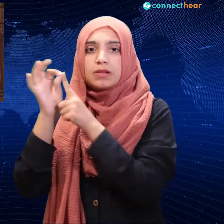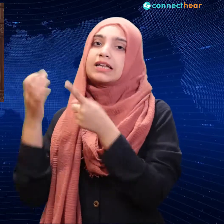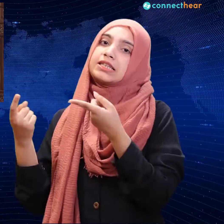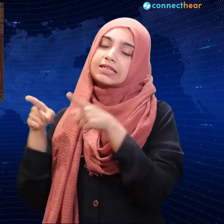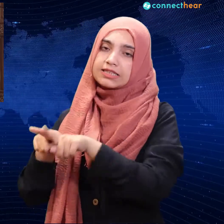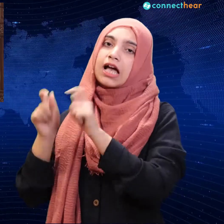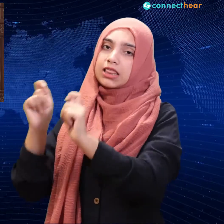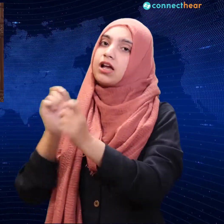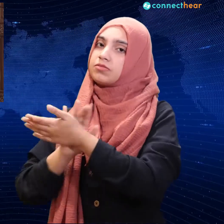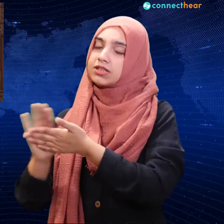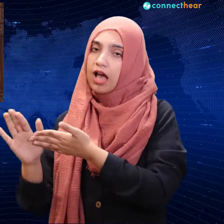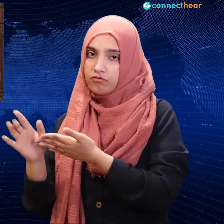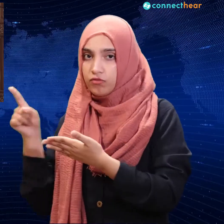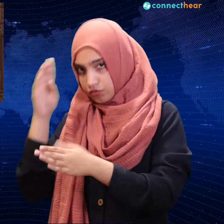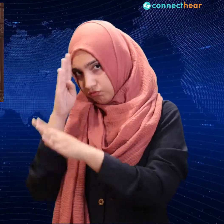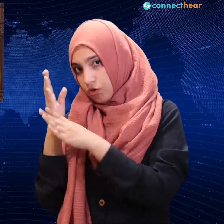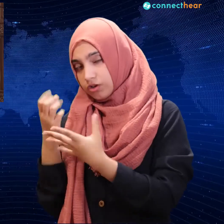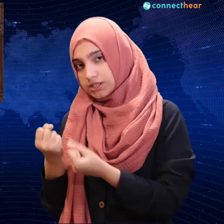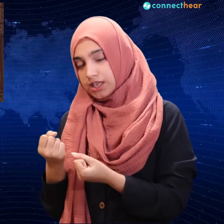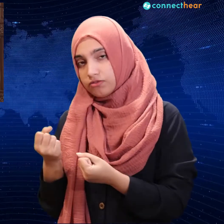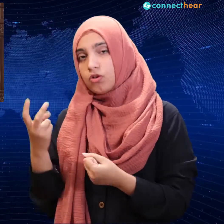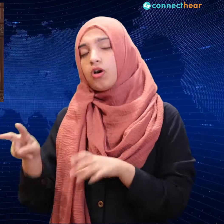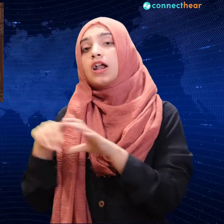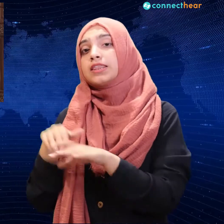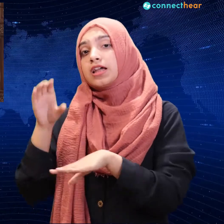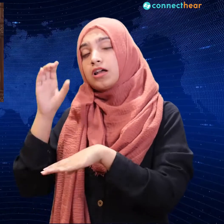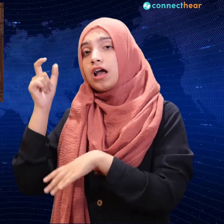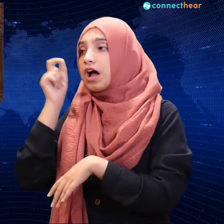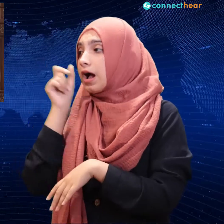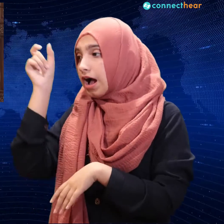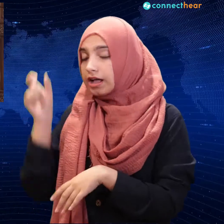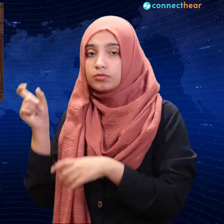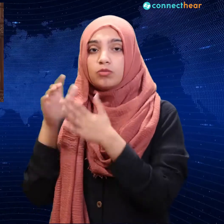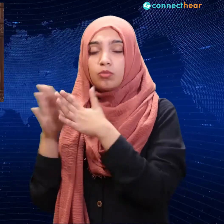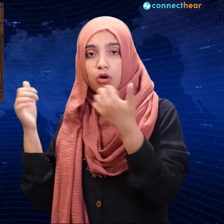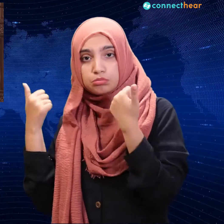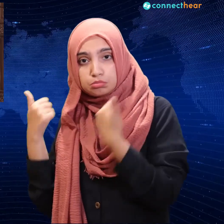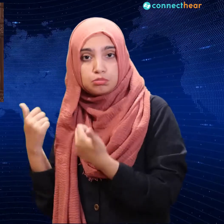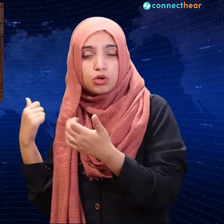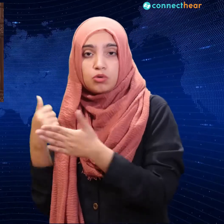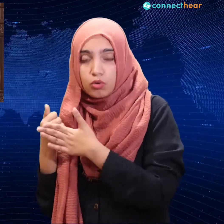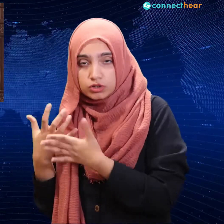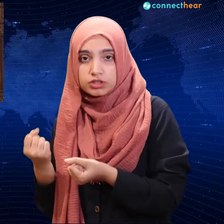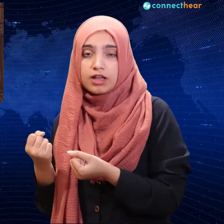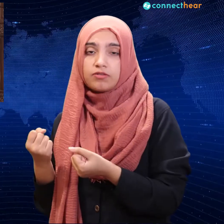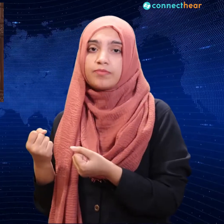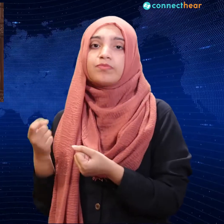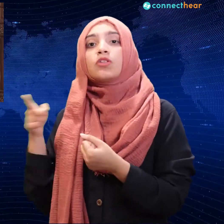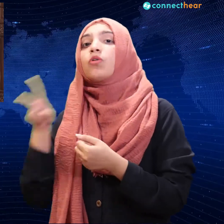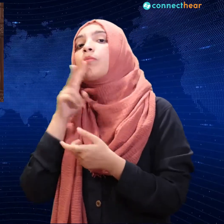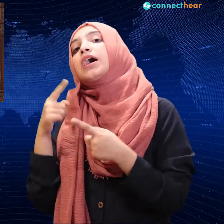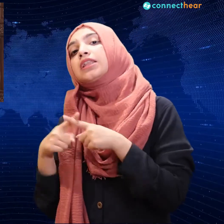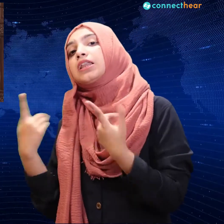20 years. This is the top diplomat, the US Secretary of State, and he went on to say this, Prime Minister, it's been a role that